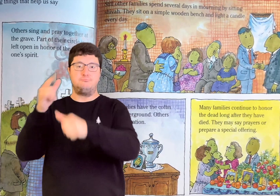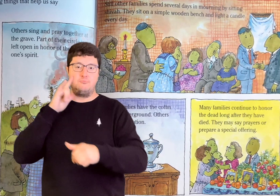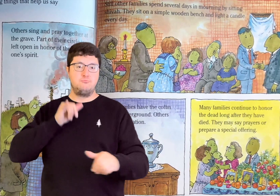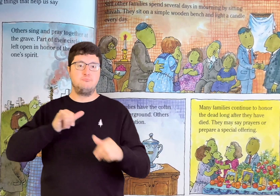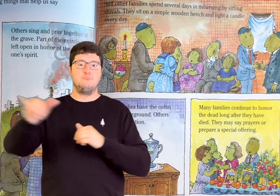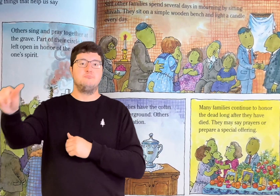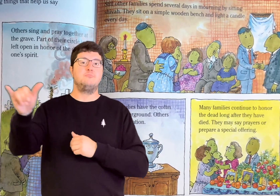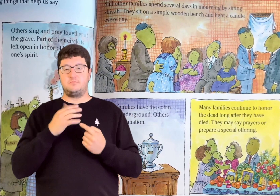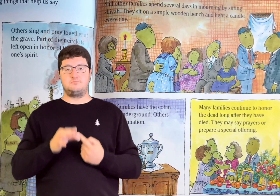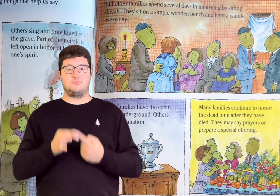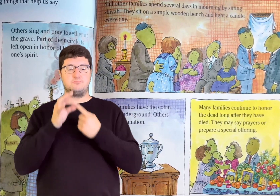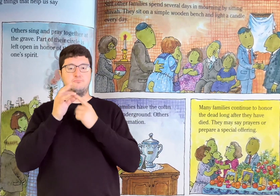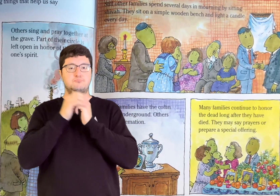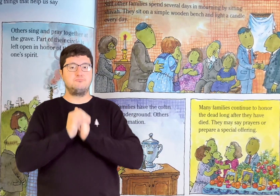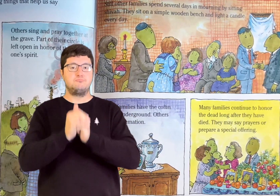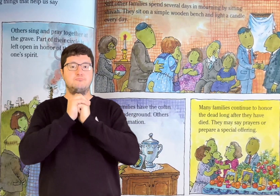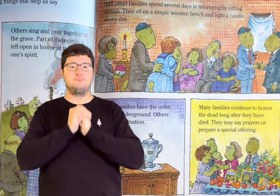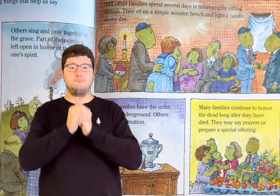offering.